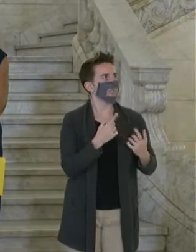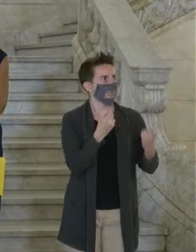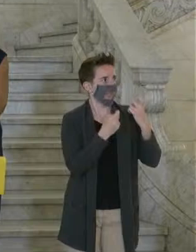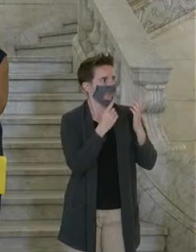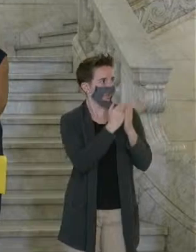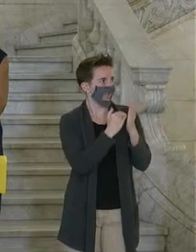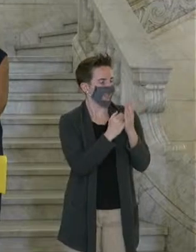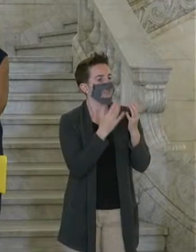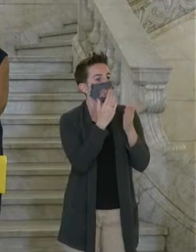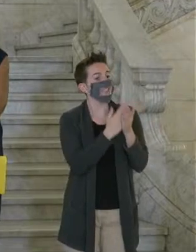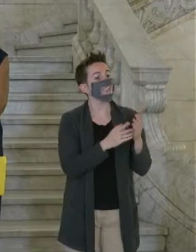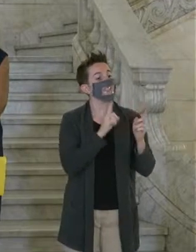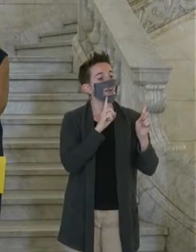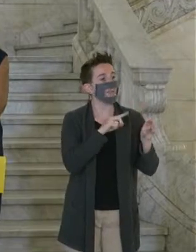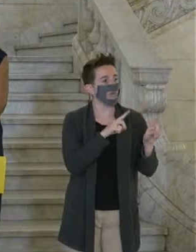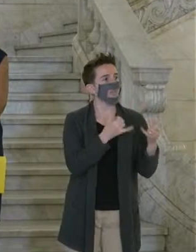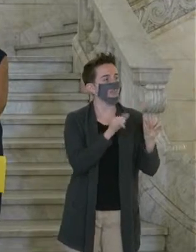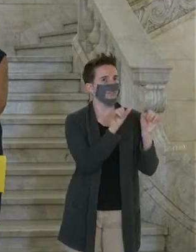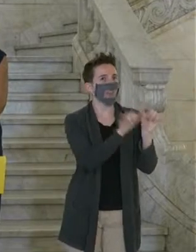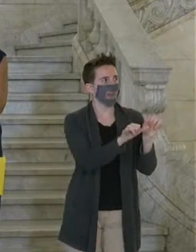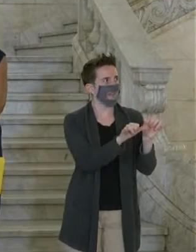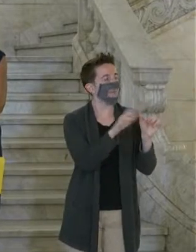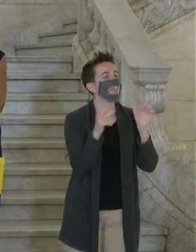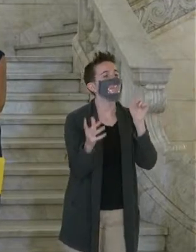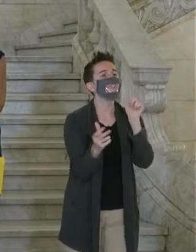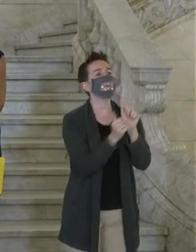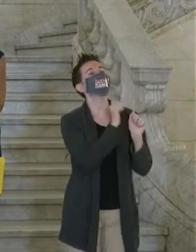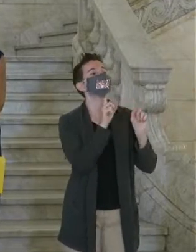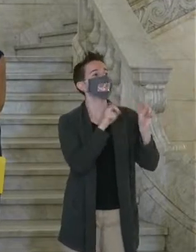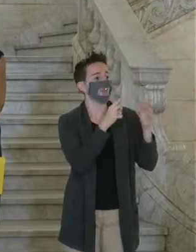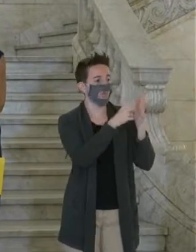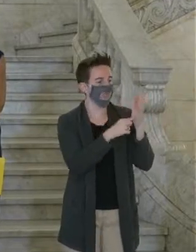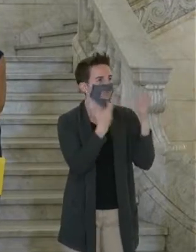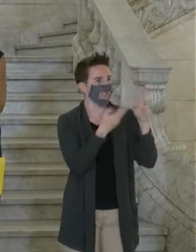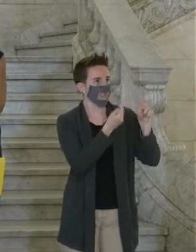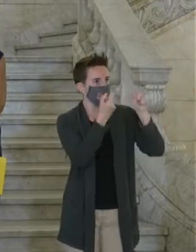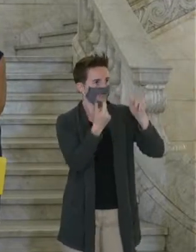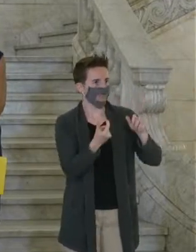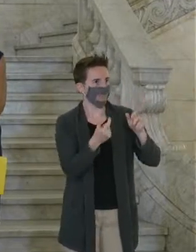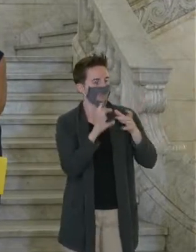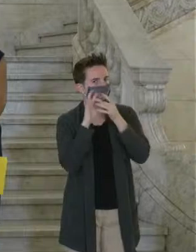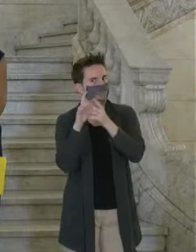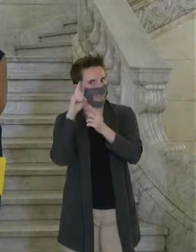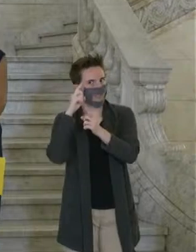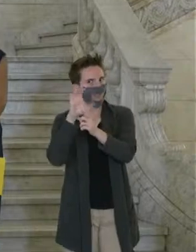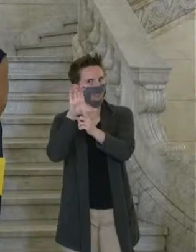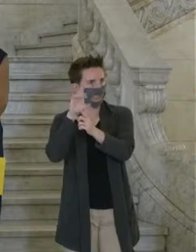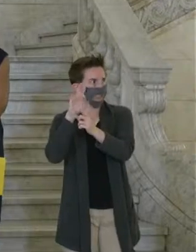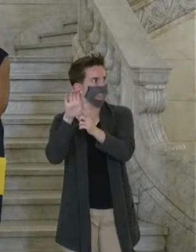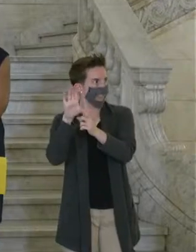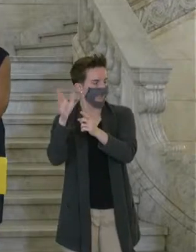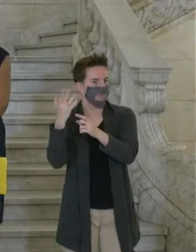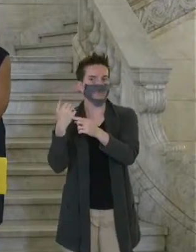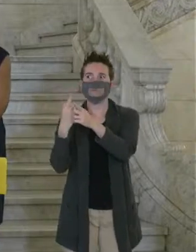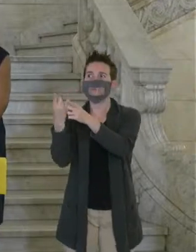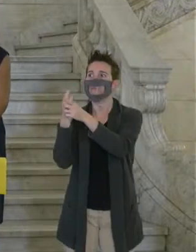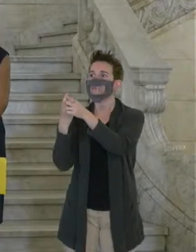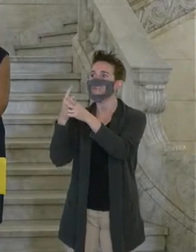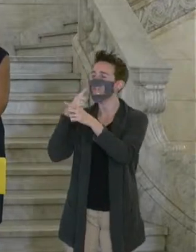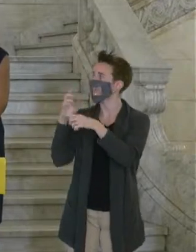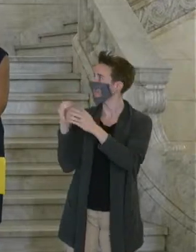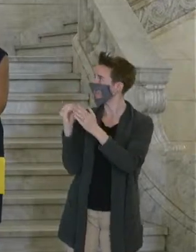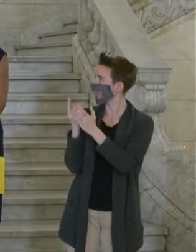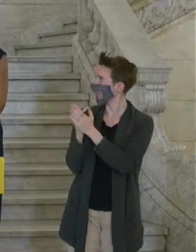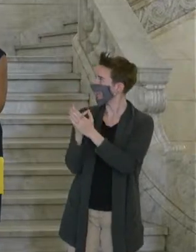vast majority of the public health orders have been lifted respecting the CDC guidance. Yesterday, the approval for the 12